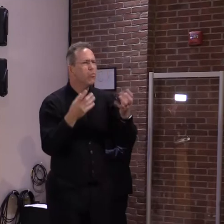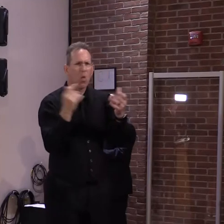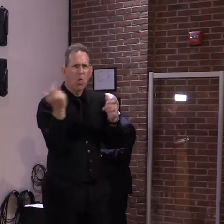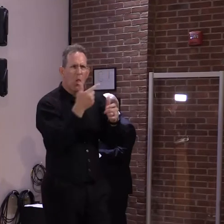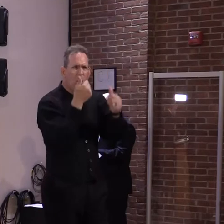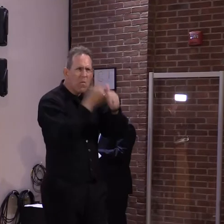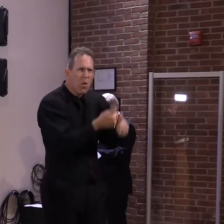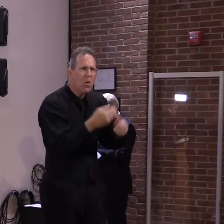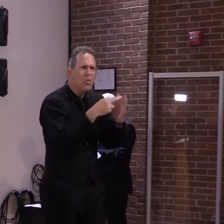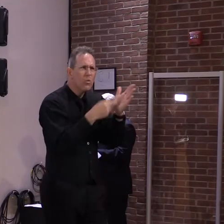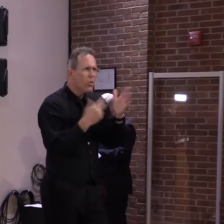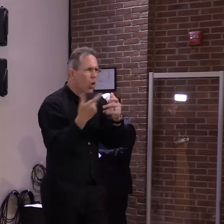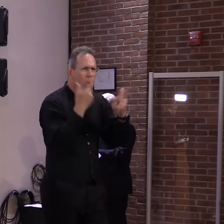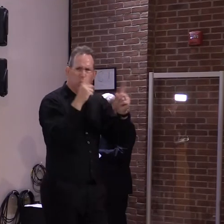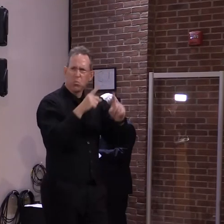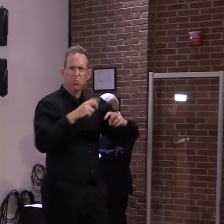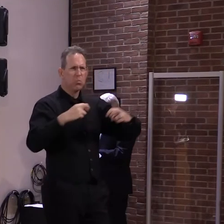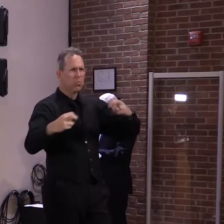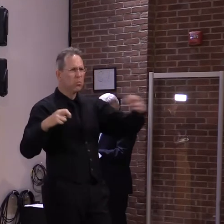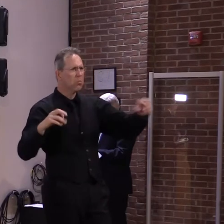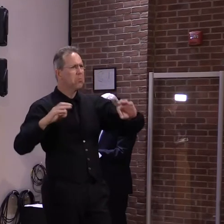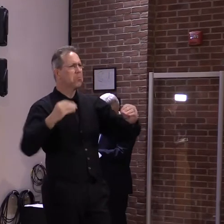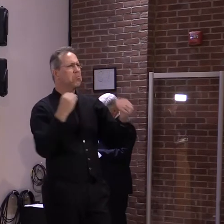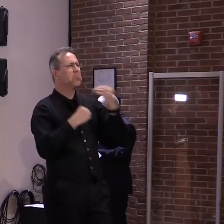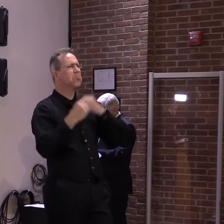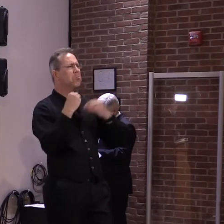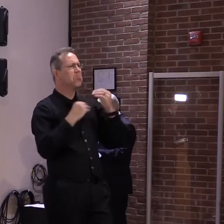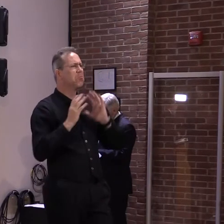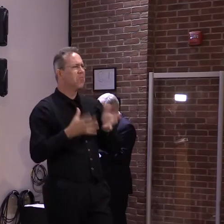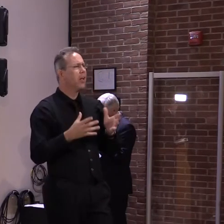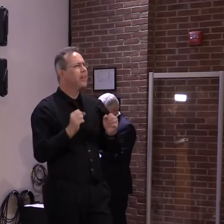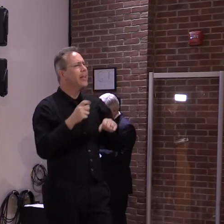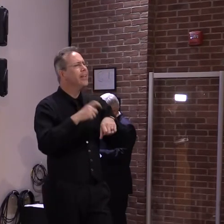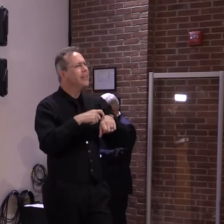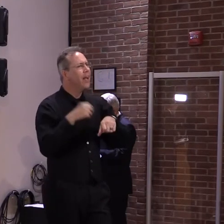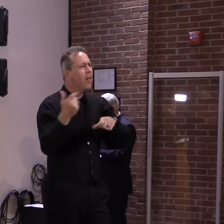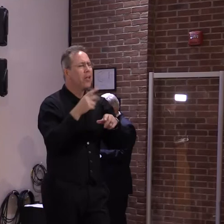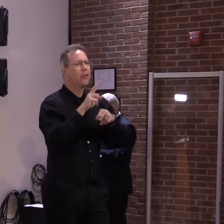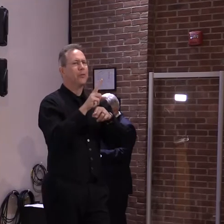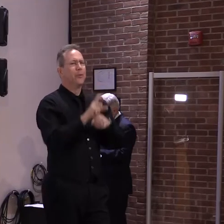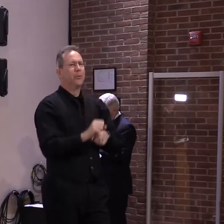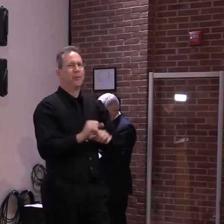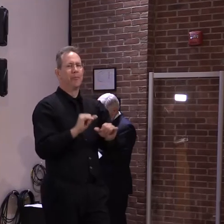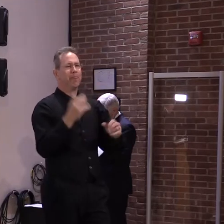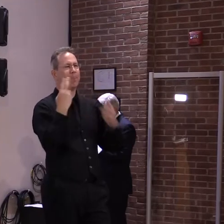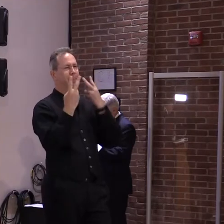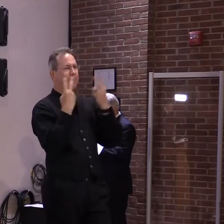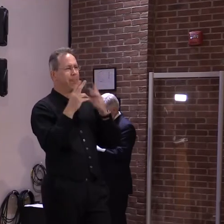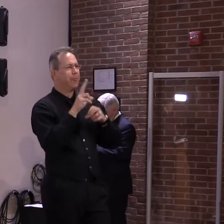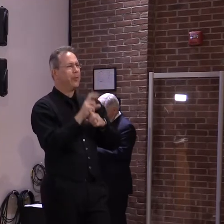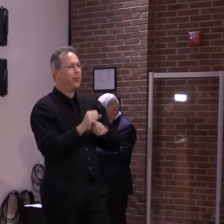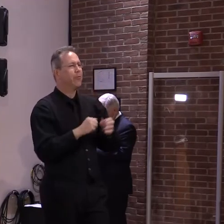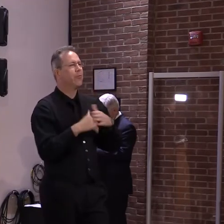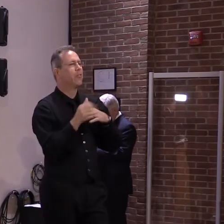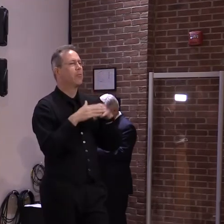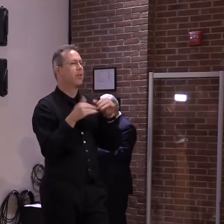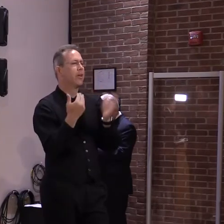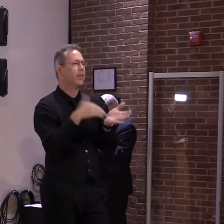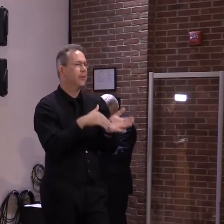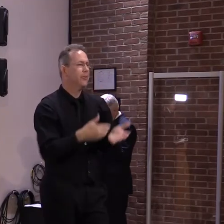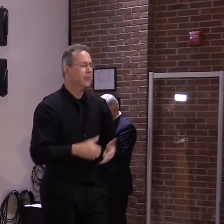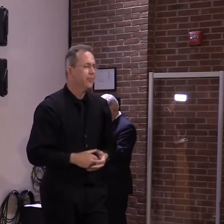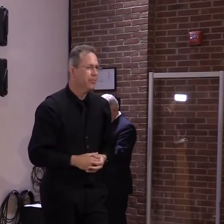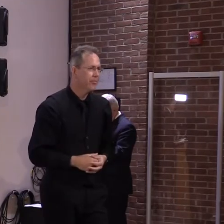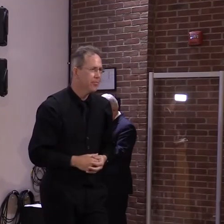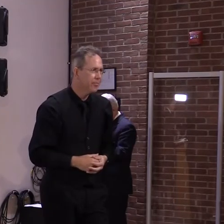know, what their level of risk is or their tolerance of risk, and take the precautions that we've suggested, as well as